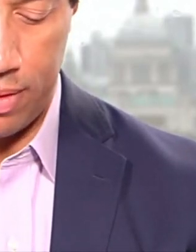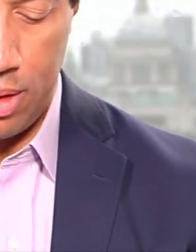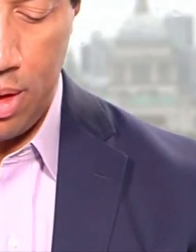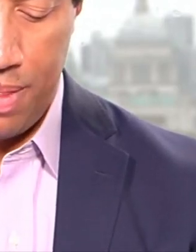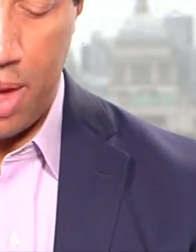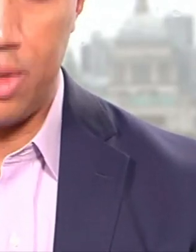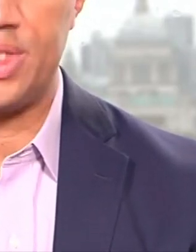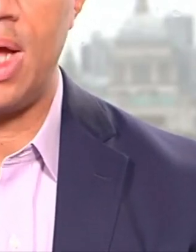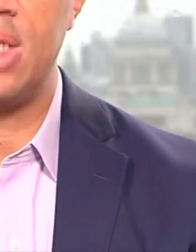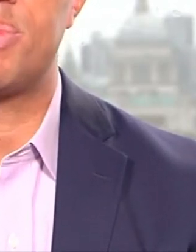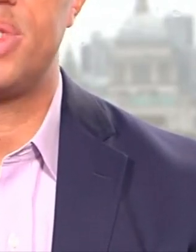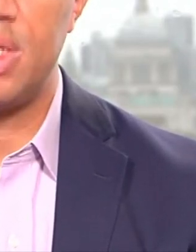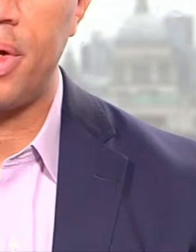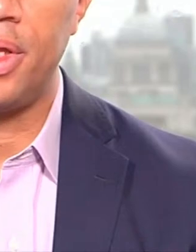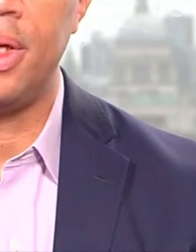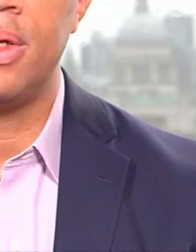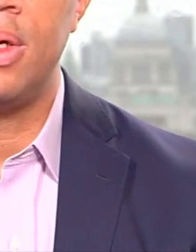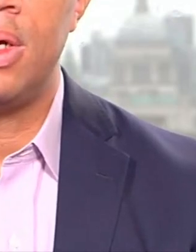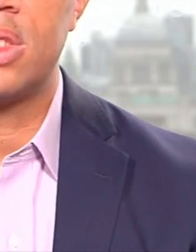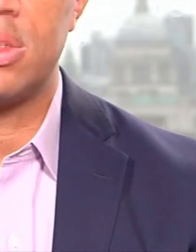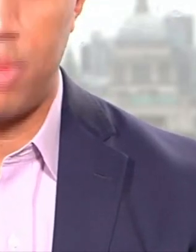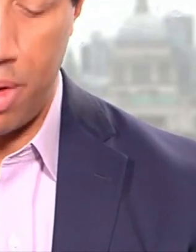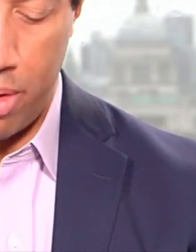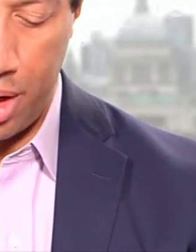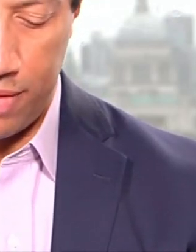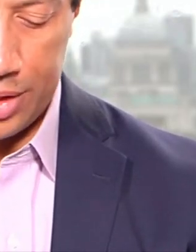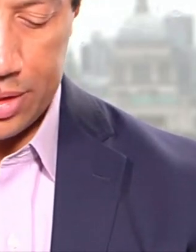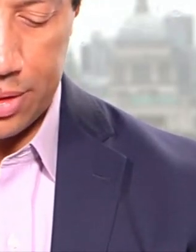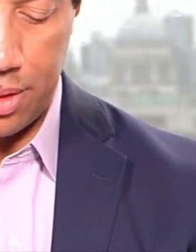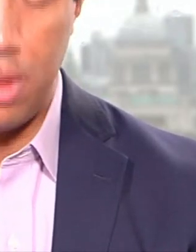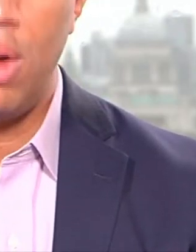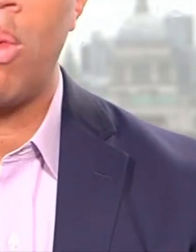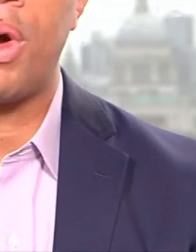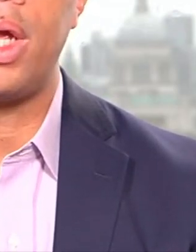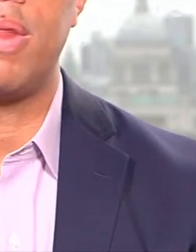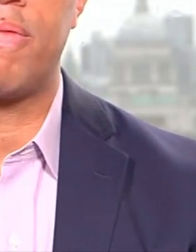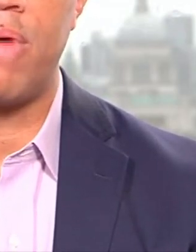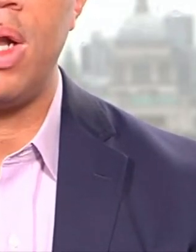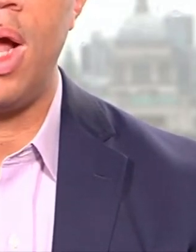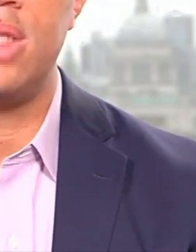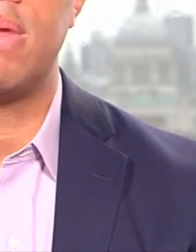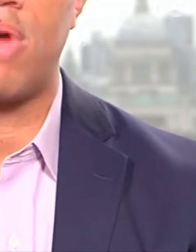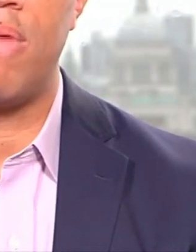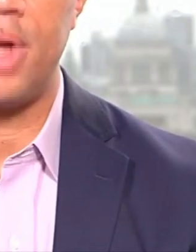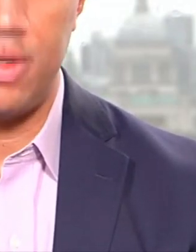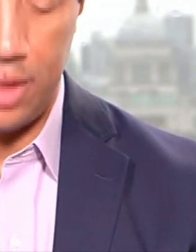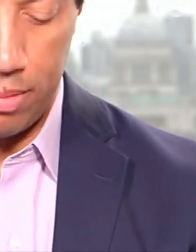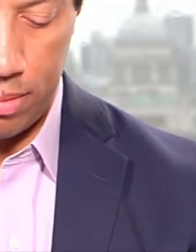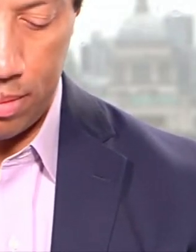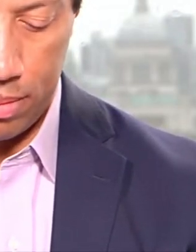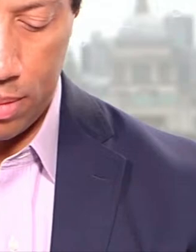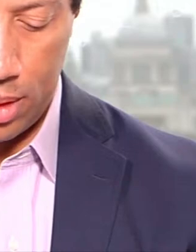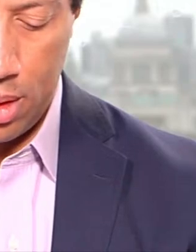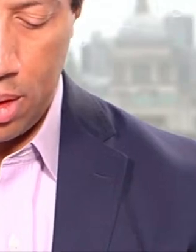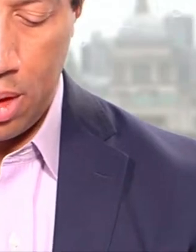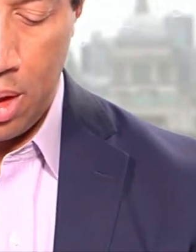plans, focusing specifically to support organizations working on the front lines of COVID-19.